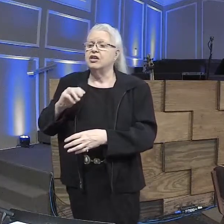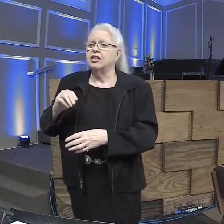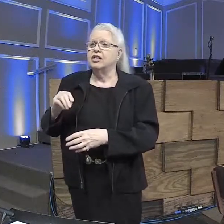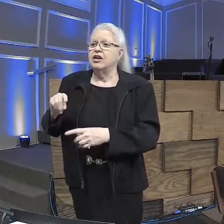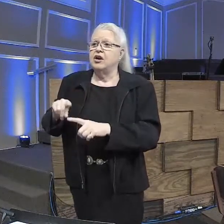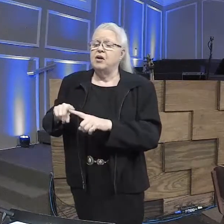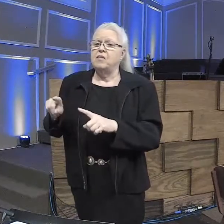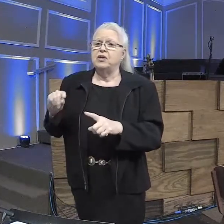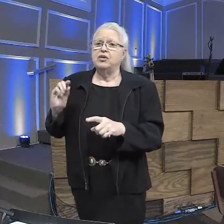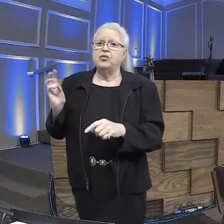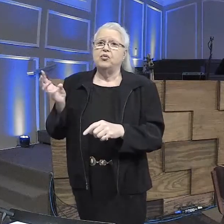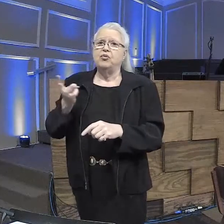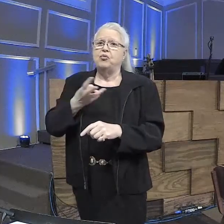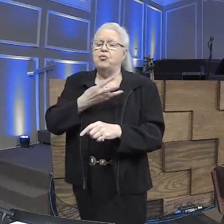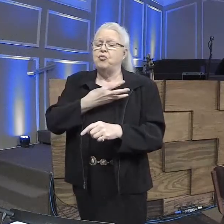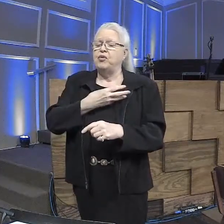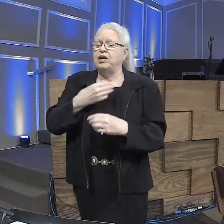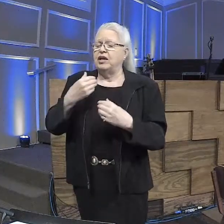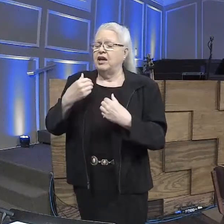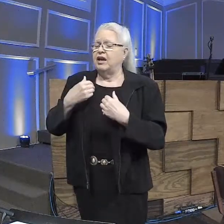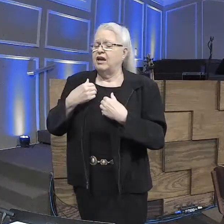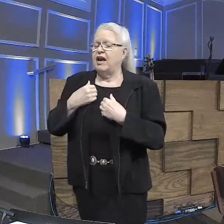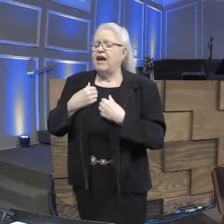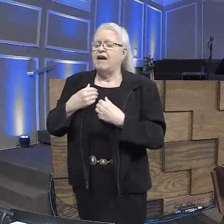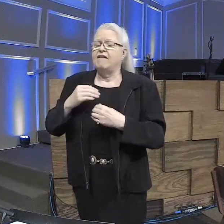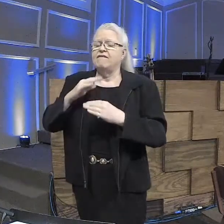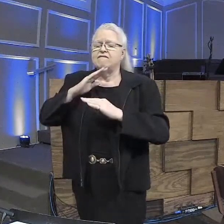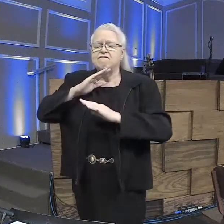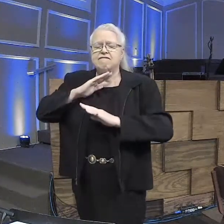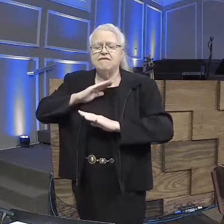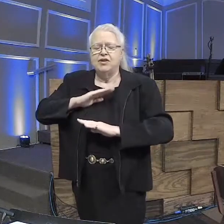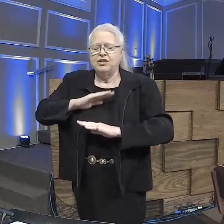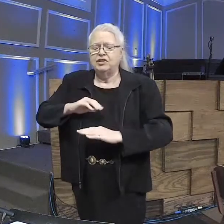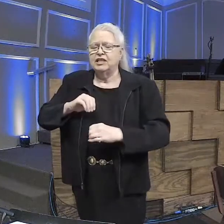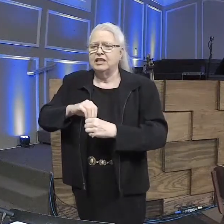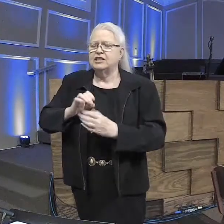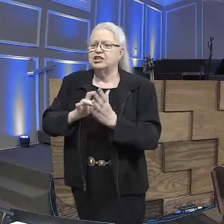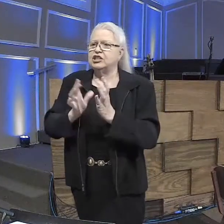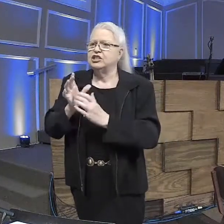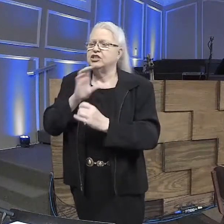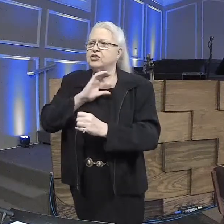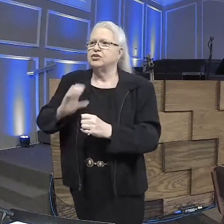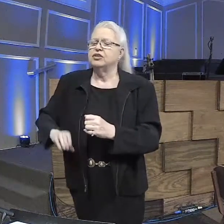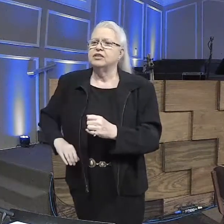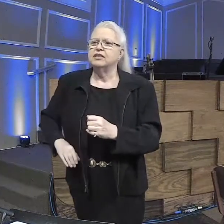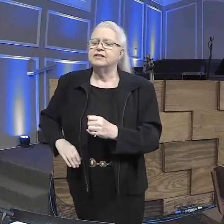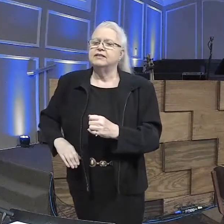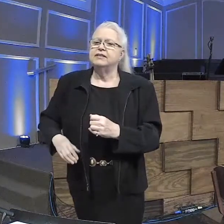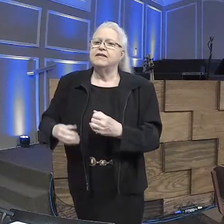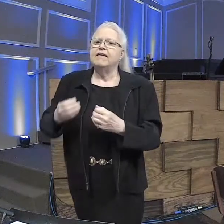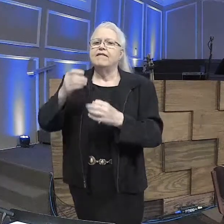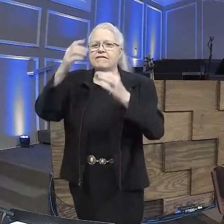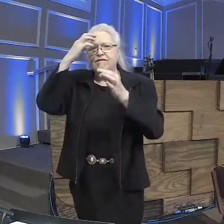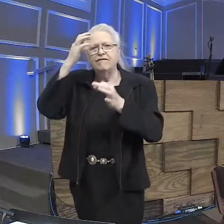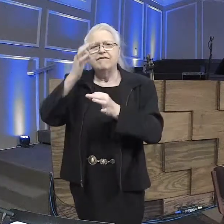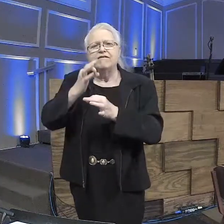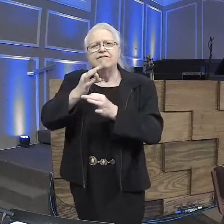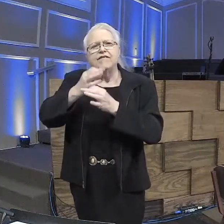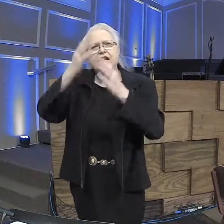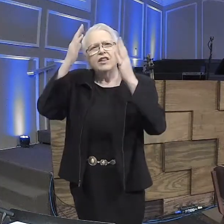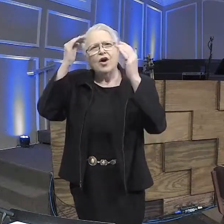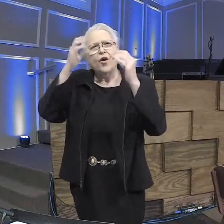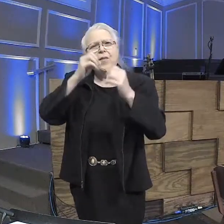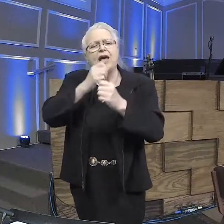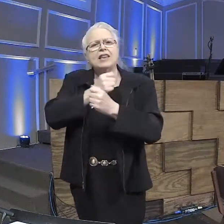Christ. I love what it says in 1 Corinthians 13, that great love chapter. It says, now these three remain, faith, hope, and love. Faith, hope, and